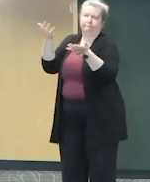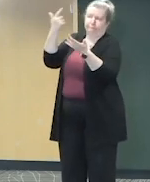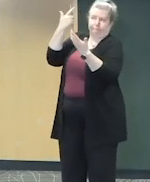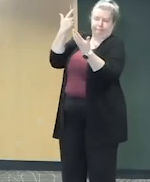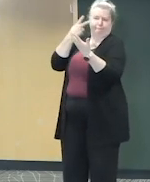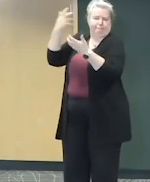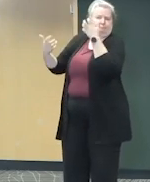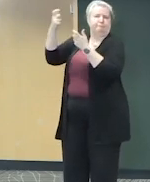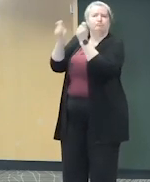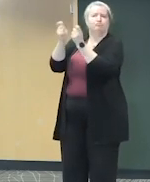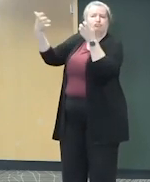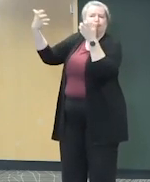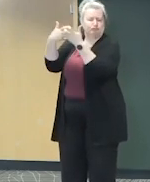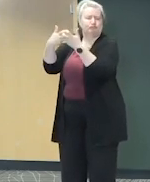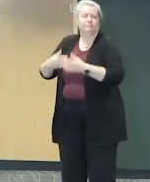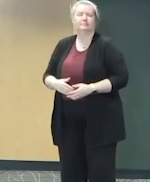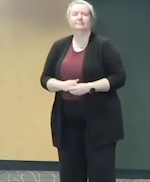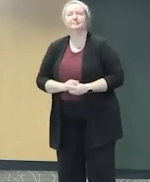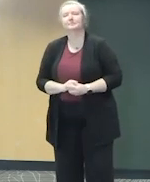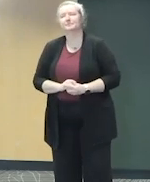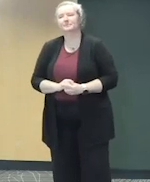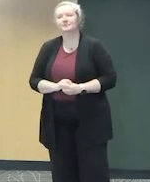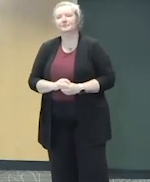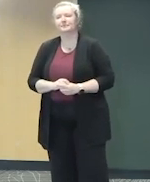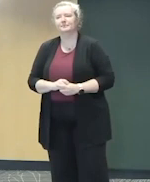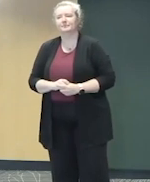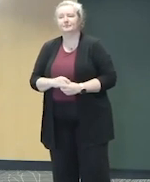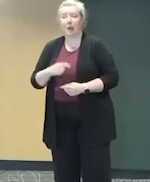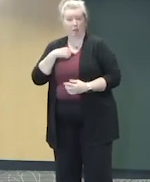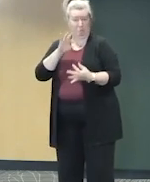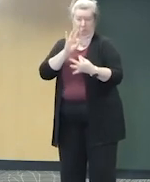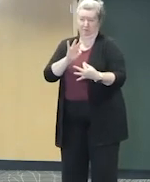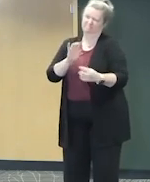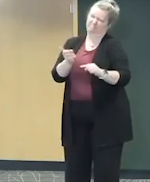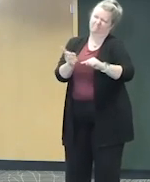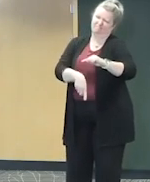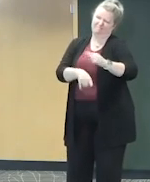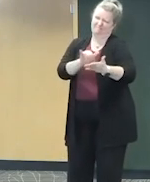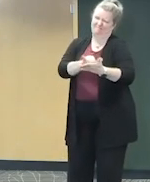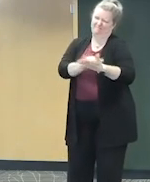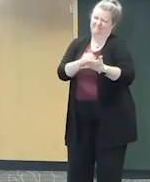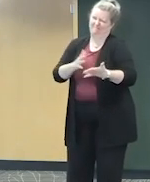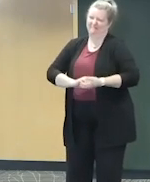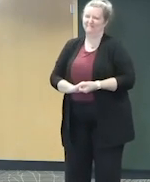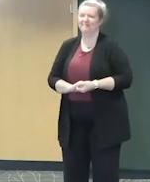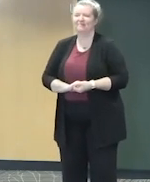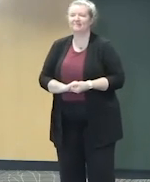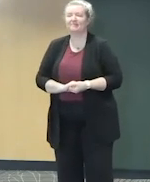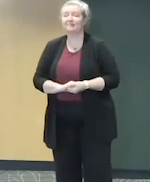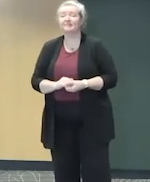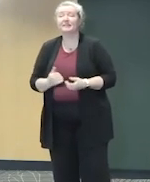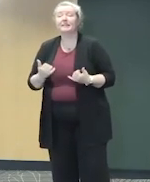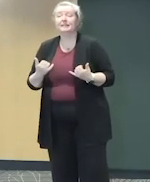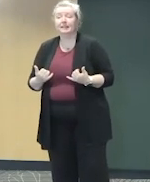you have to accept the fact that it is Mother Nature. So based on the latest reports, we are predicting a potential 6 to